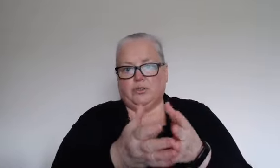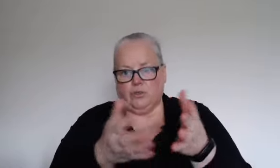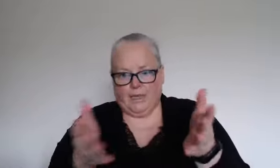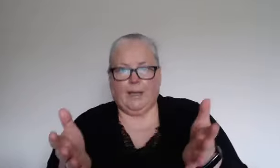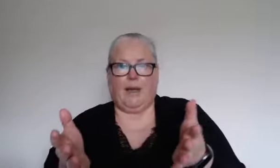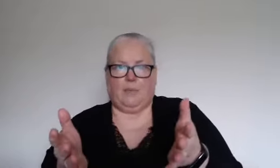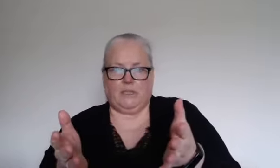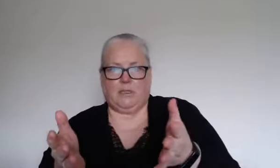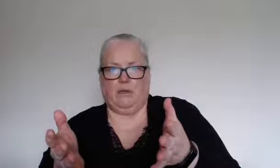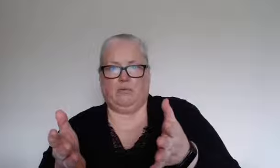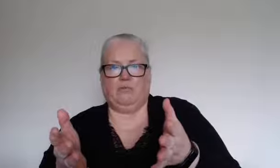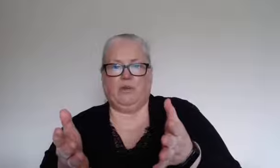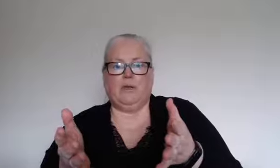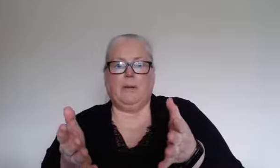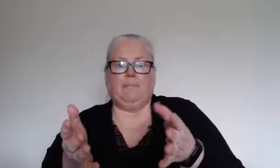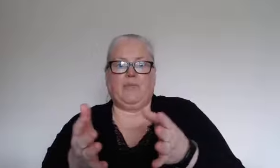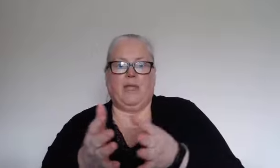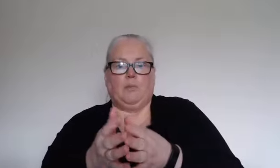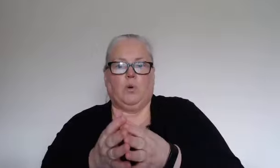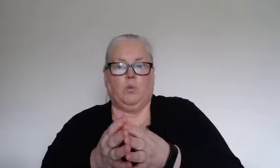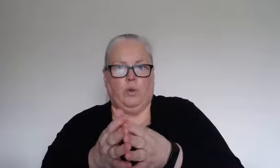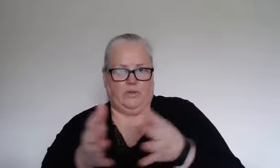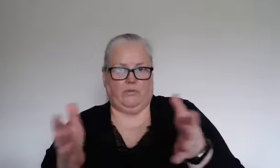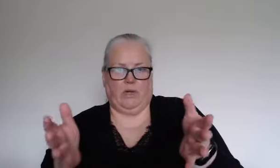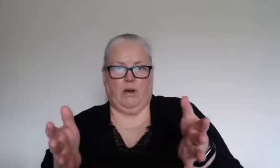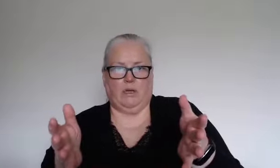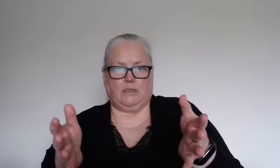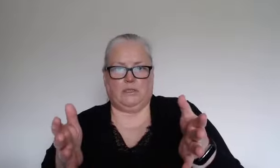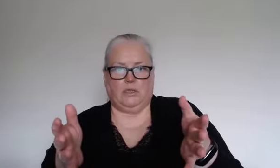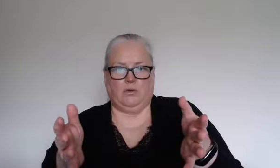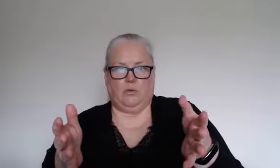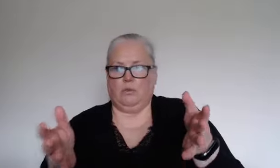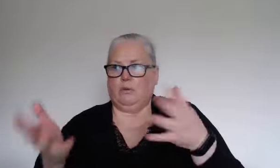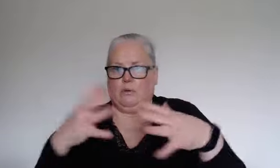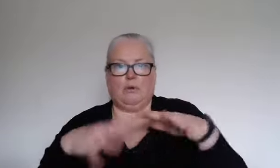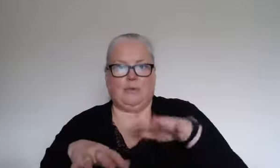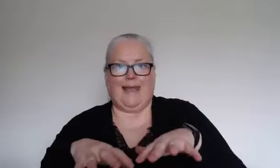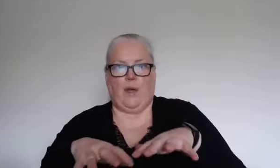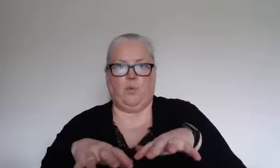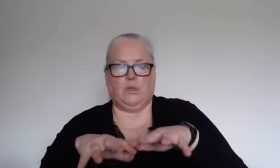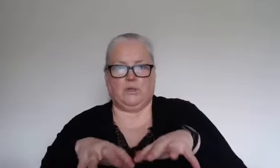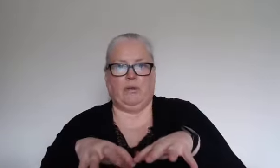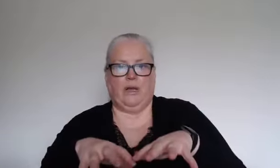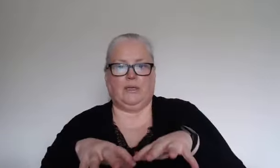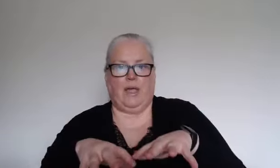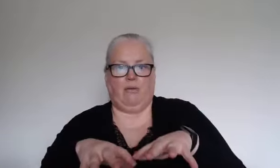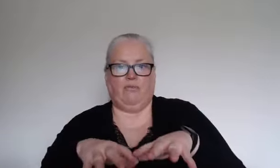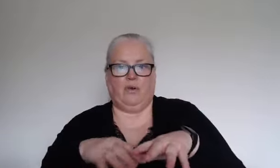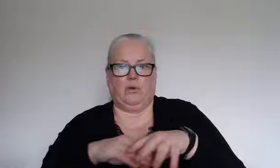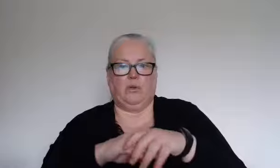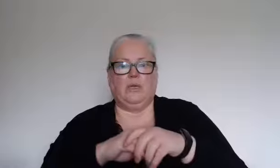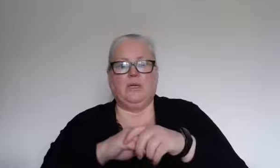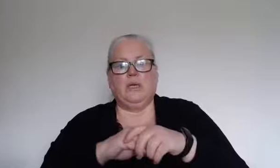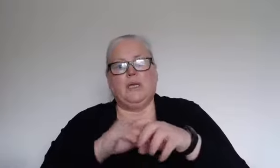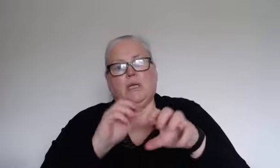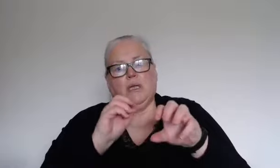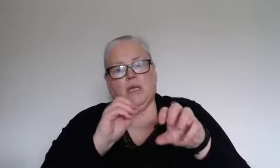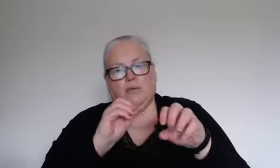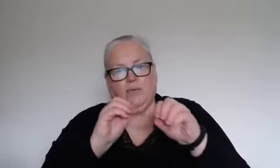drinking habits like, with regard to now, what's going on now for you? If we can have